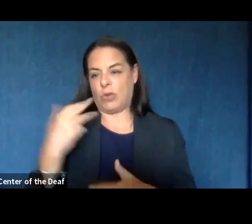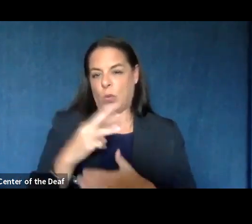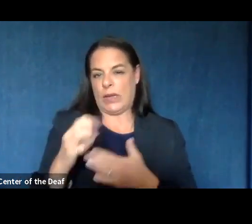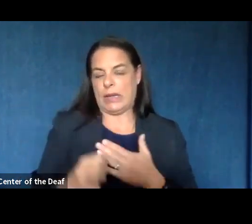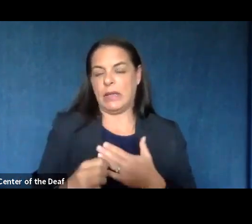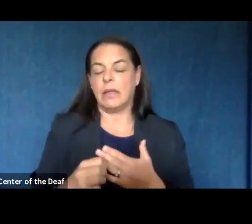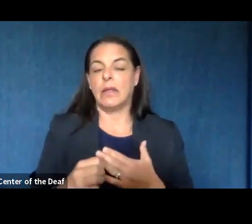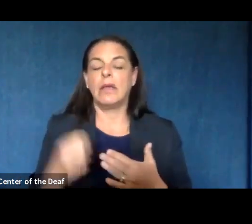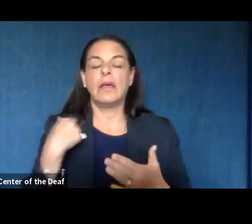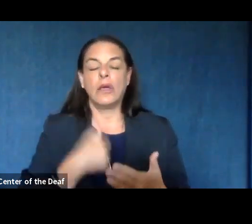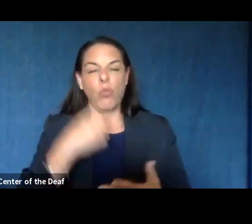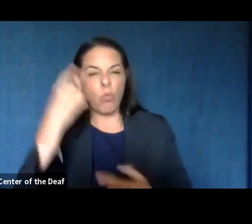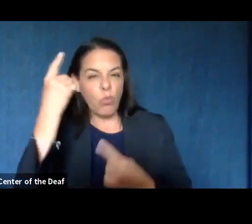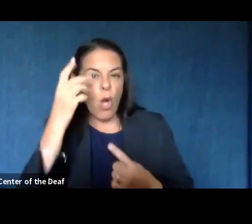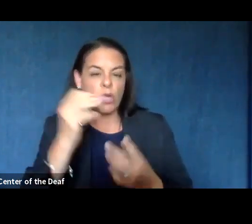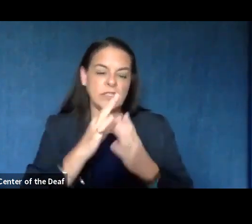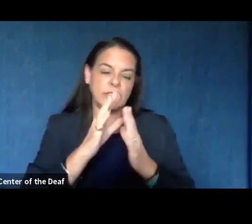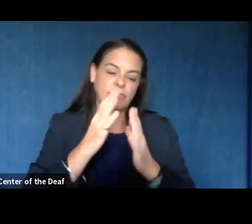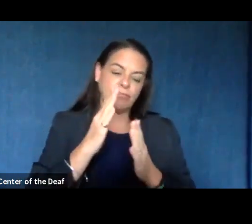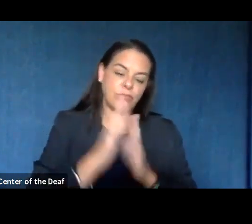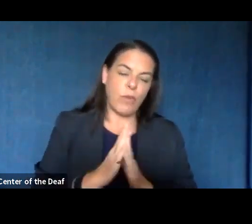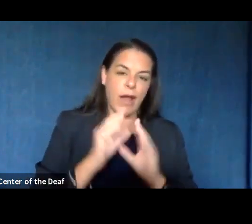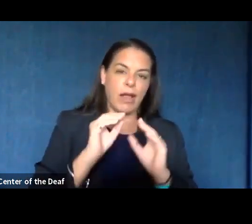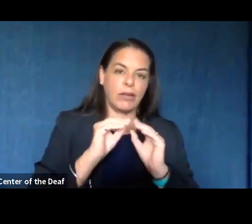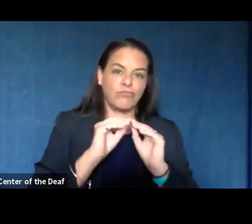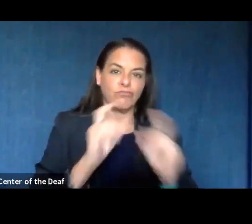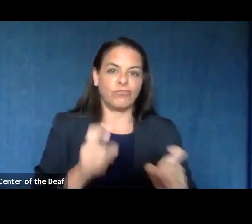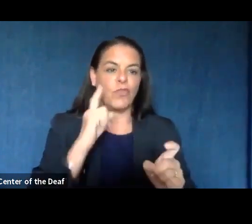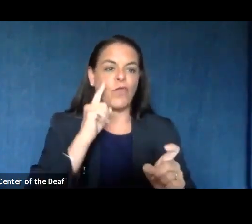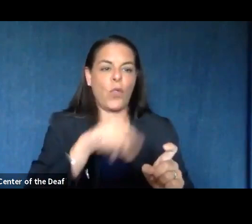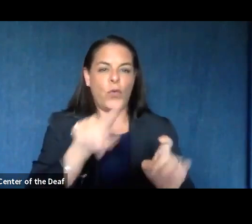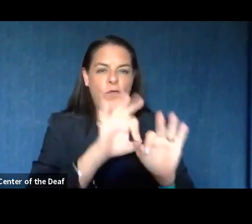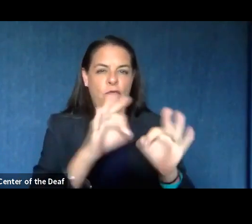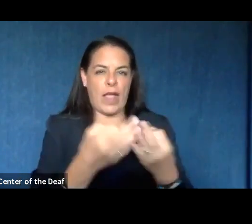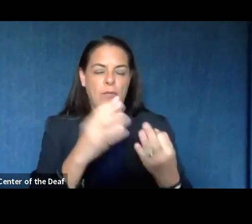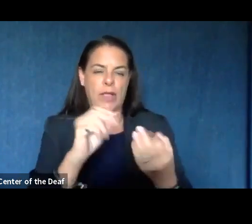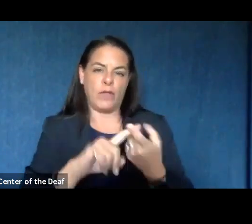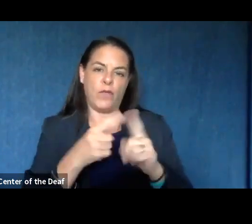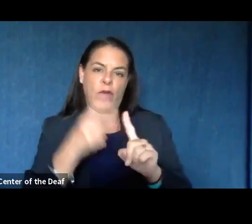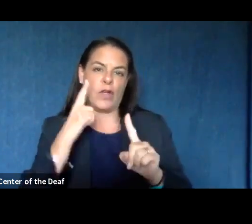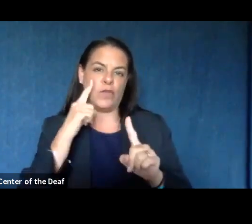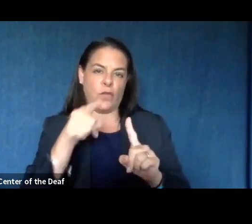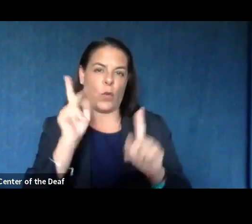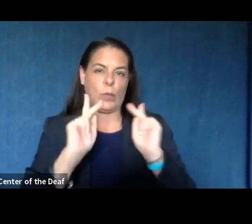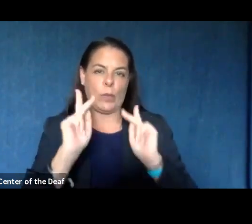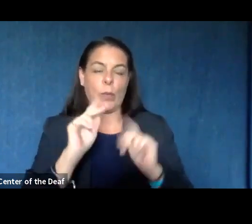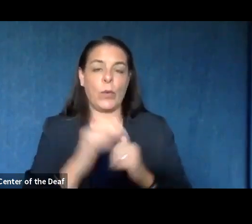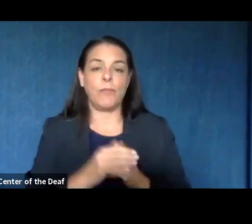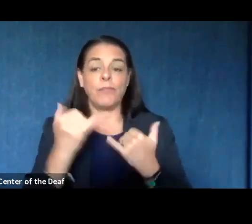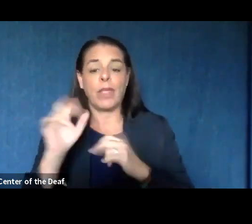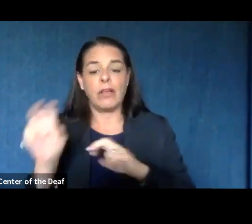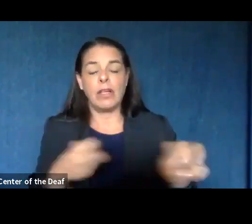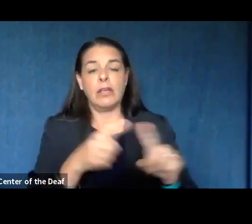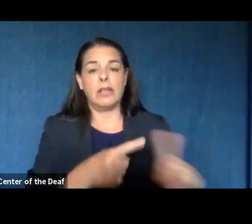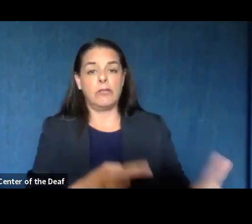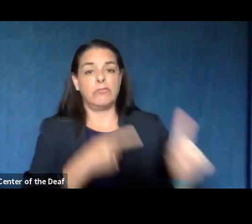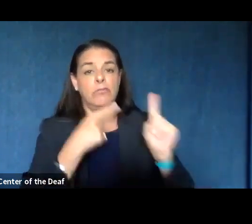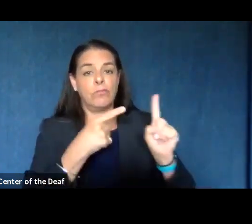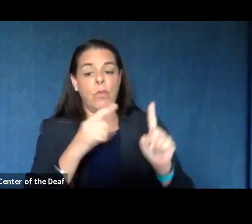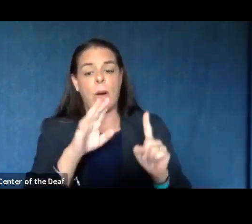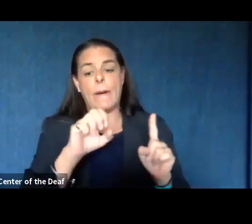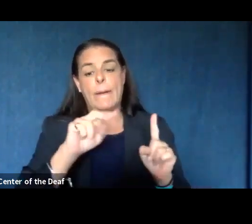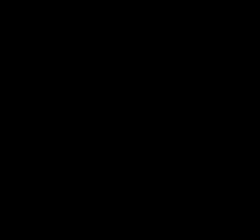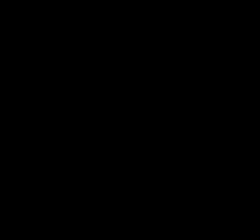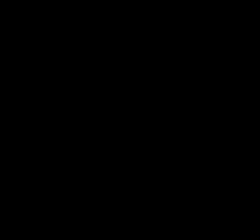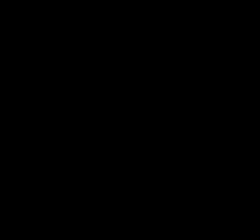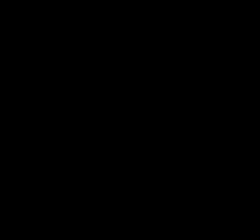family and friends of these individuals. Now we'll transition to the benchmarks. As a reminder, for the